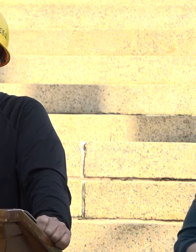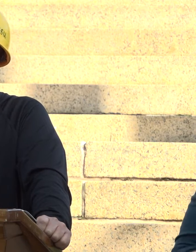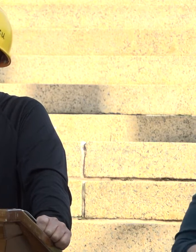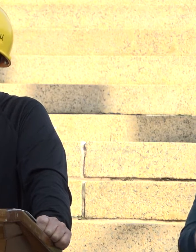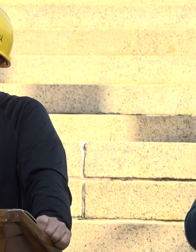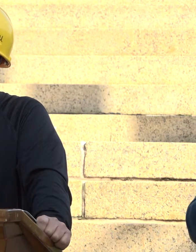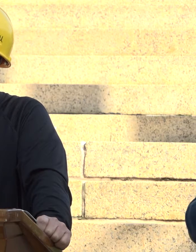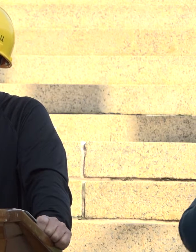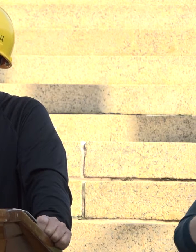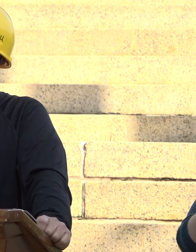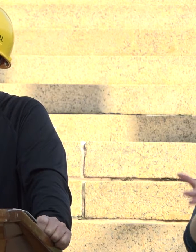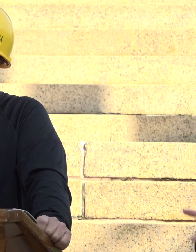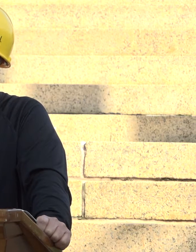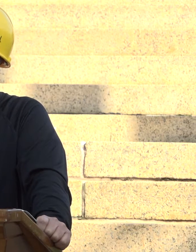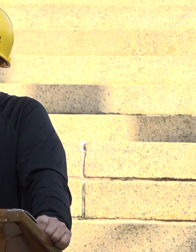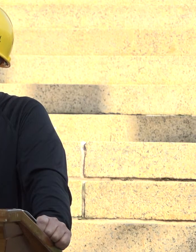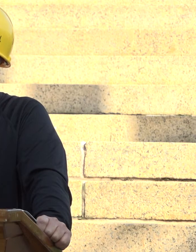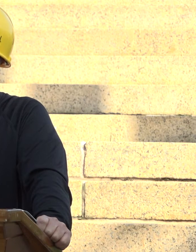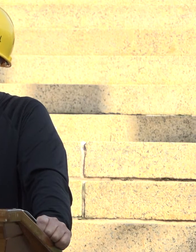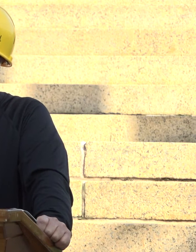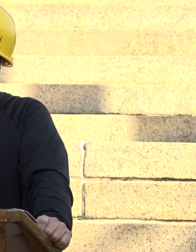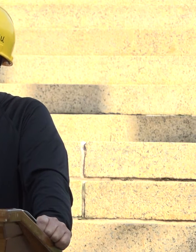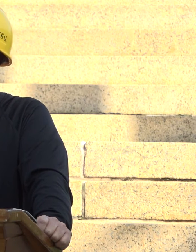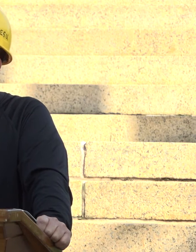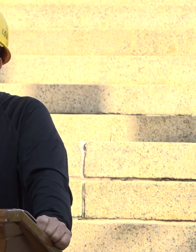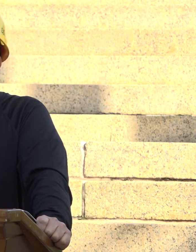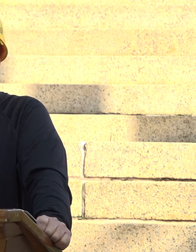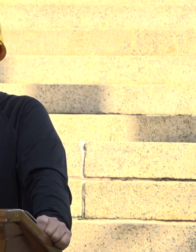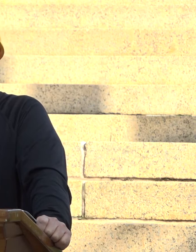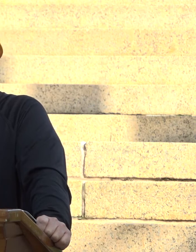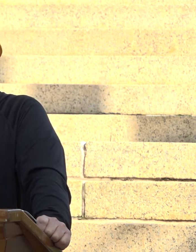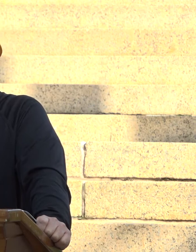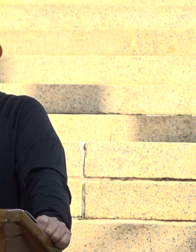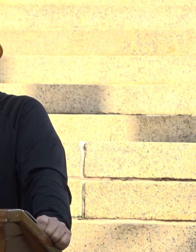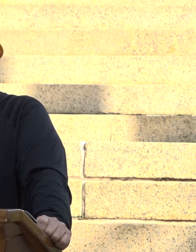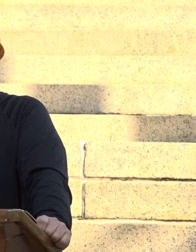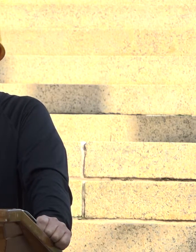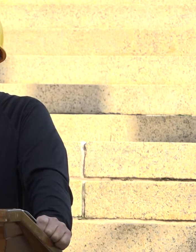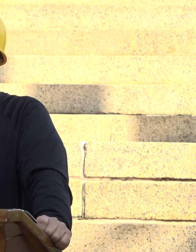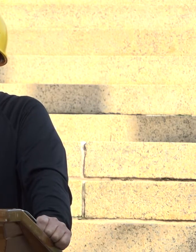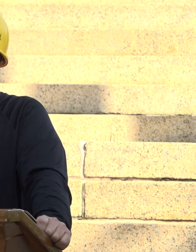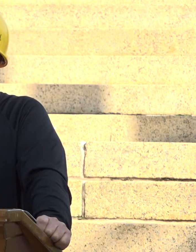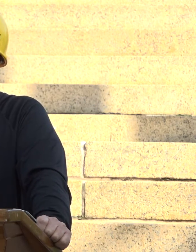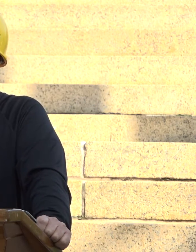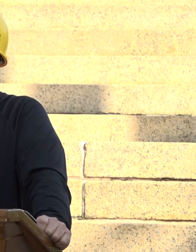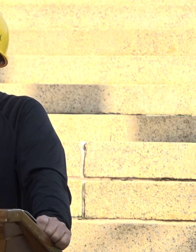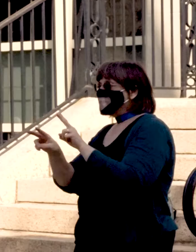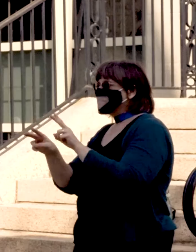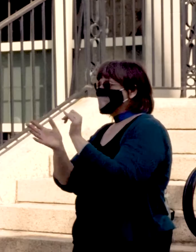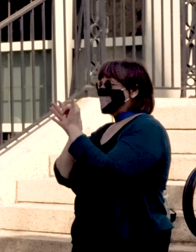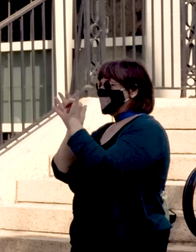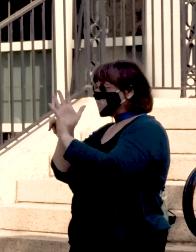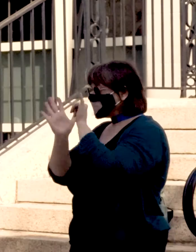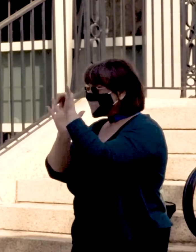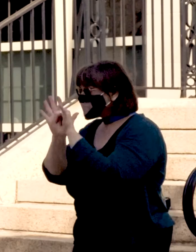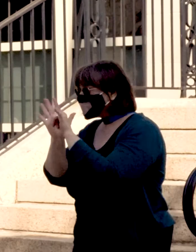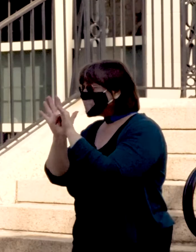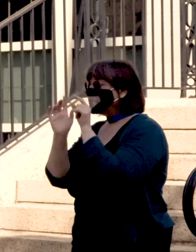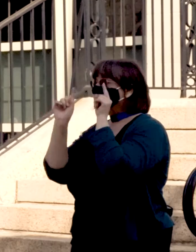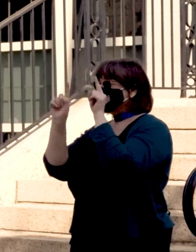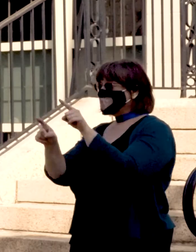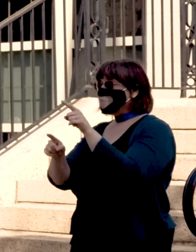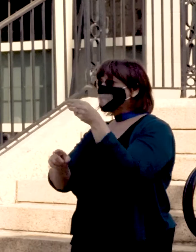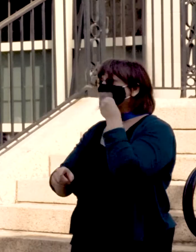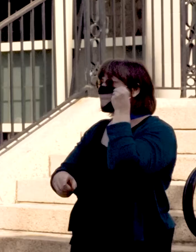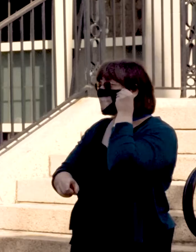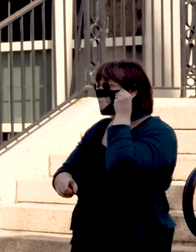weekend to learn about that event. Whether it's watching a documentary, whether it's watching YouTube, whether it's going